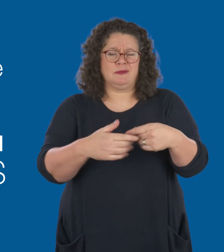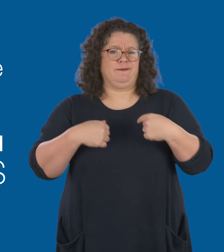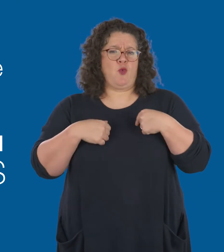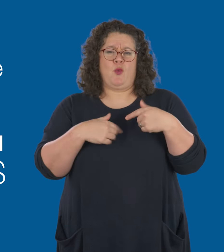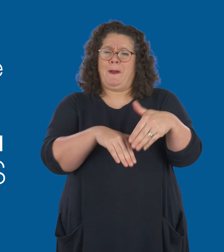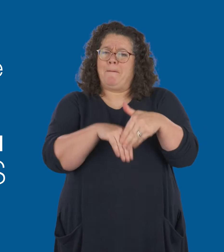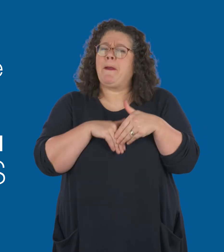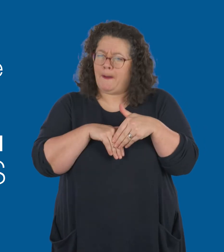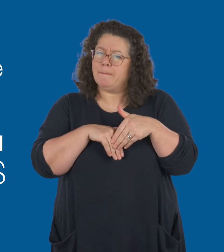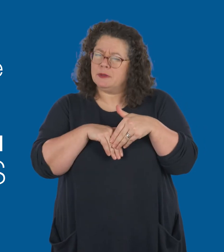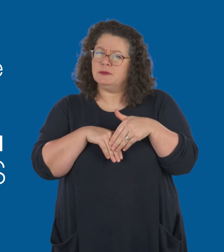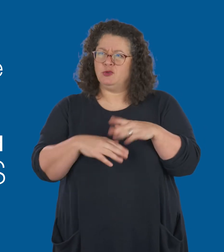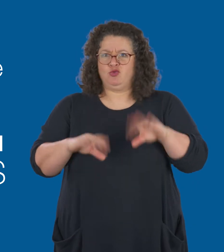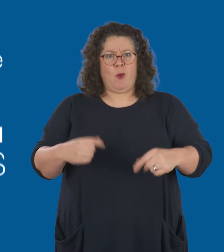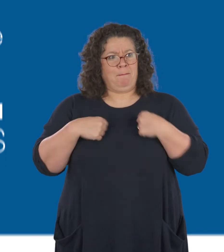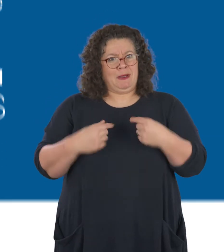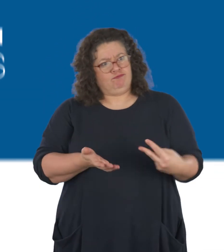you from standing.